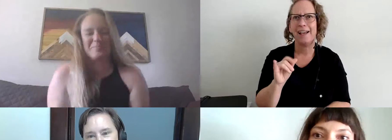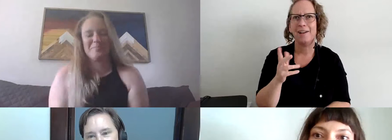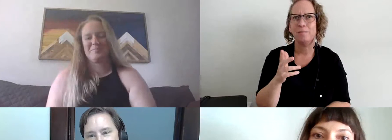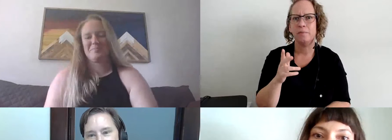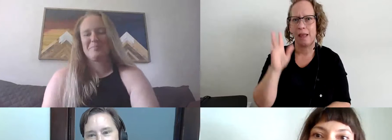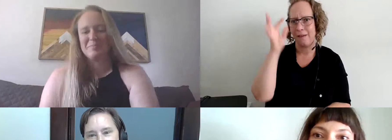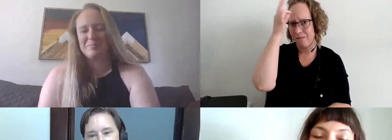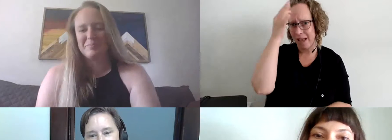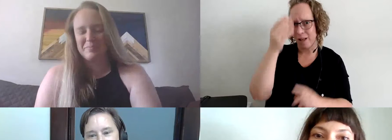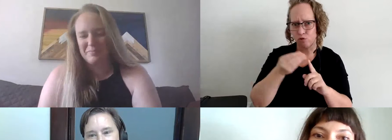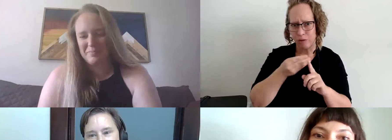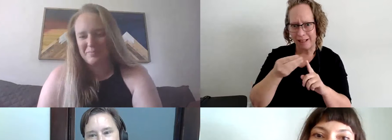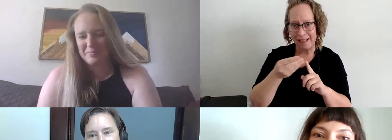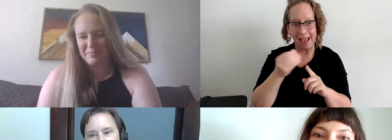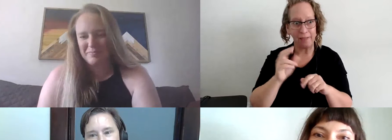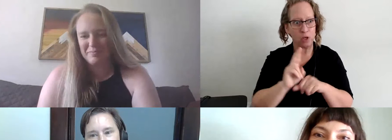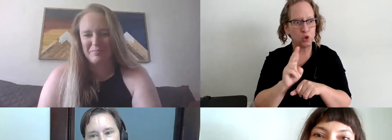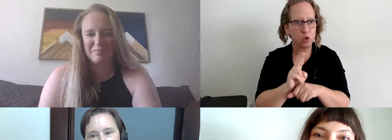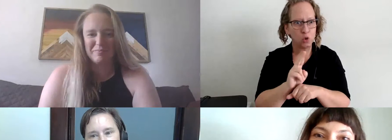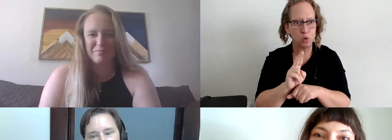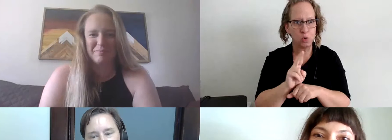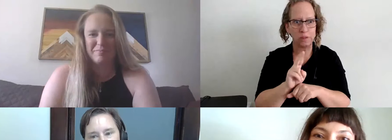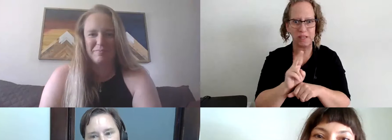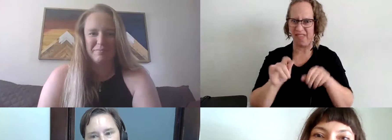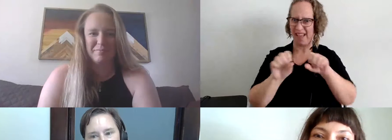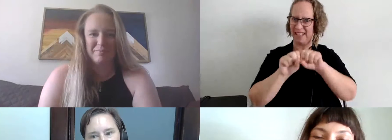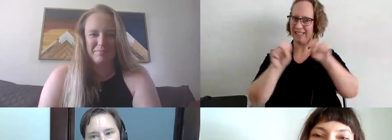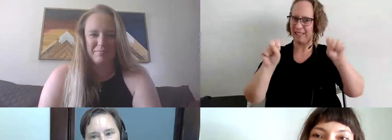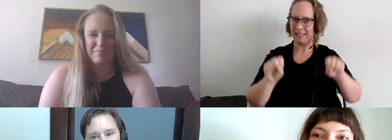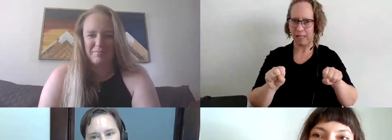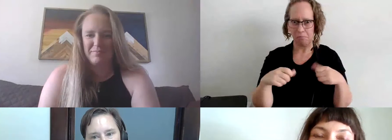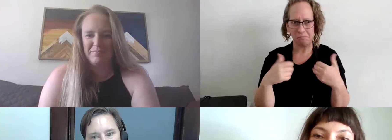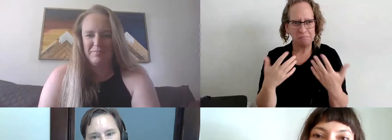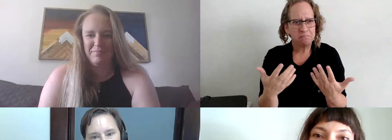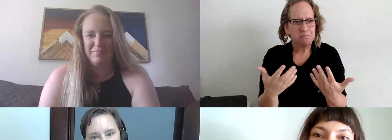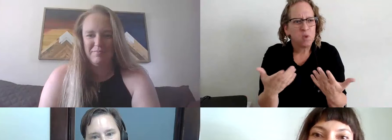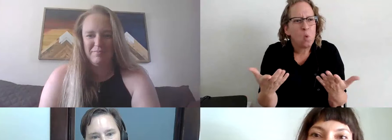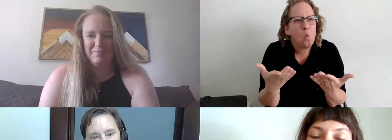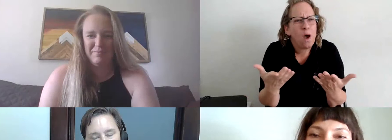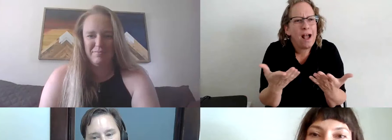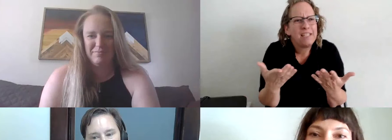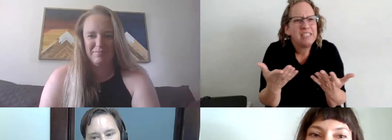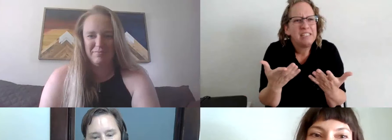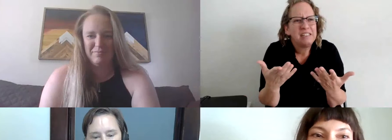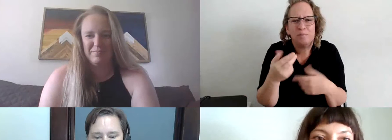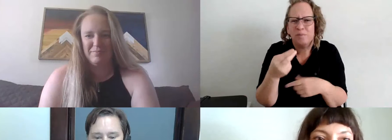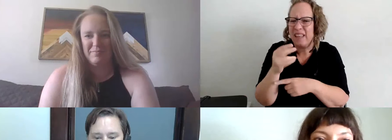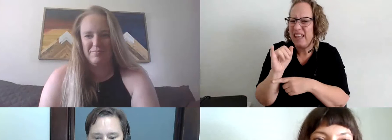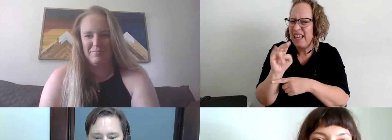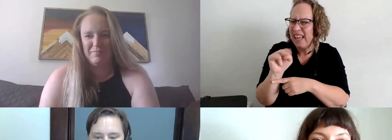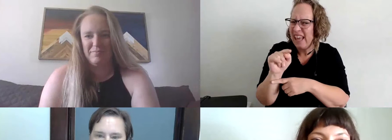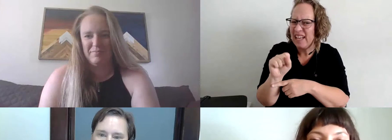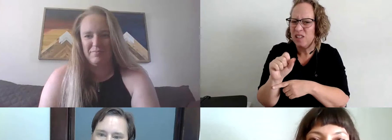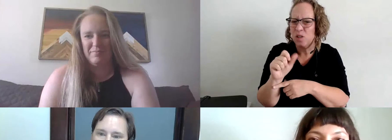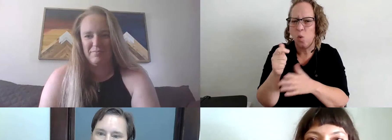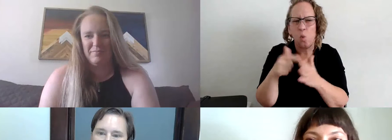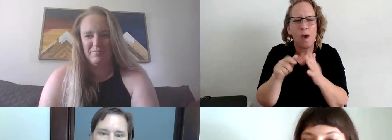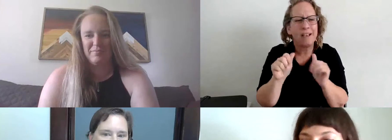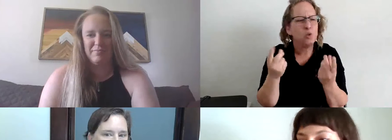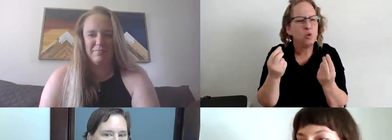Fed Relay and the use of the system. What hints or what things can you do